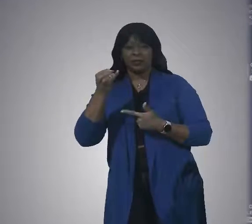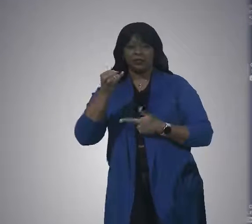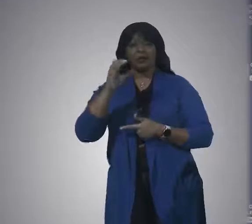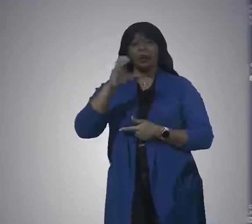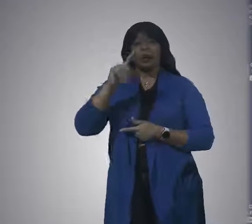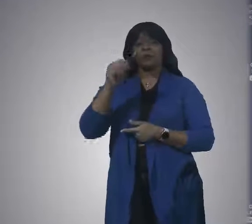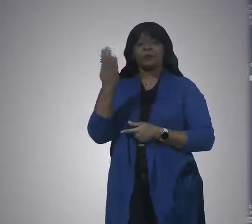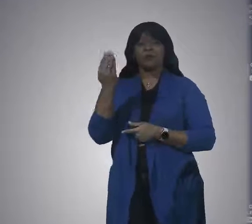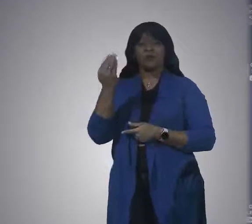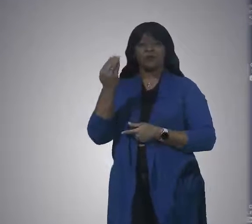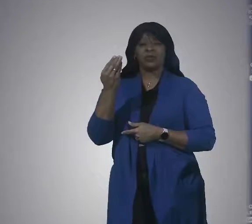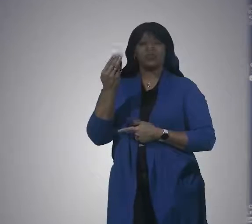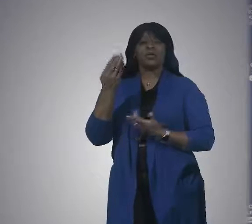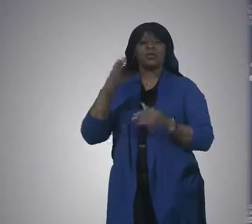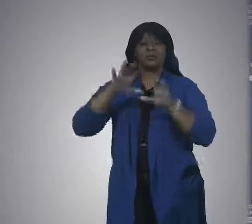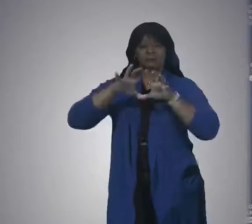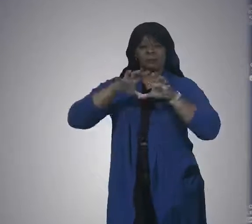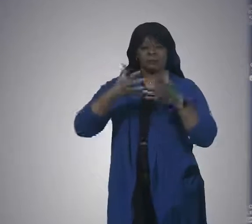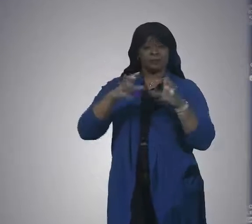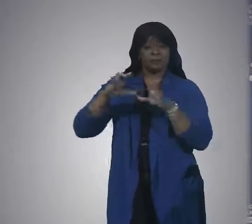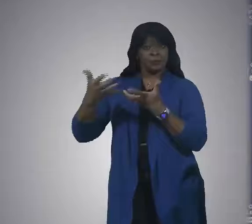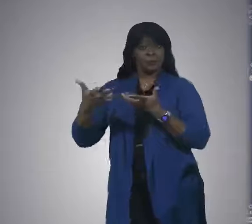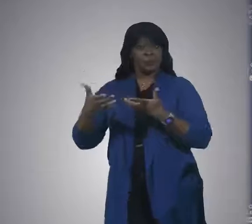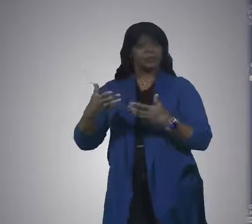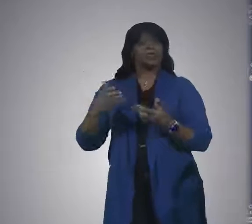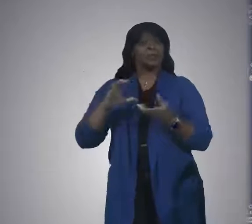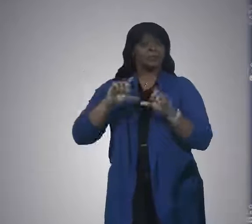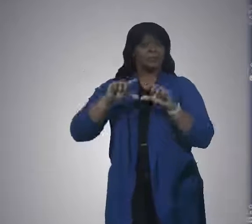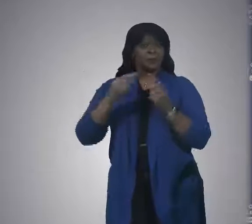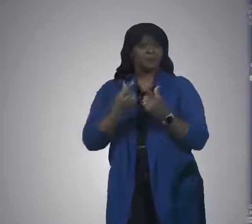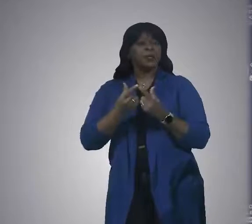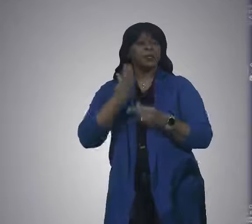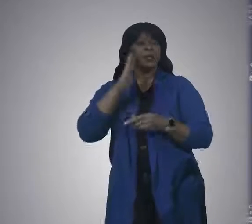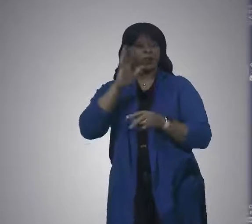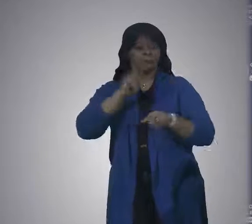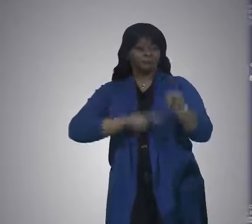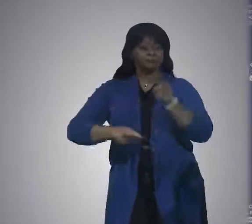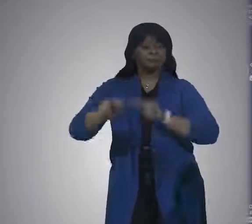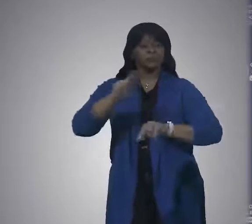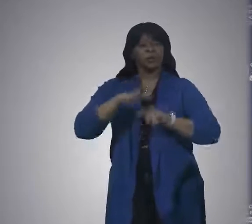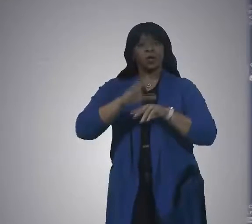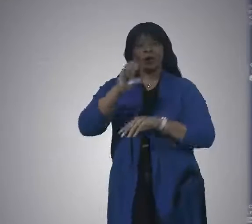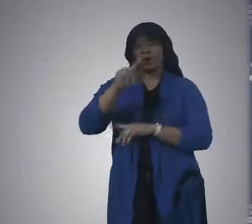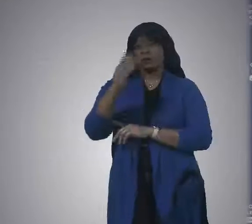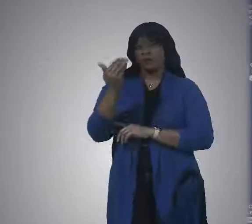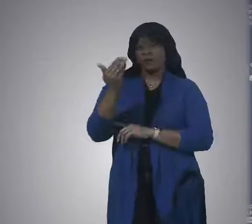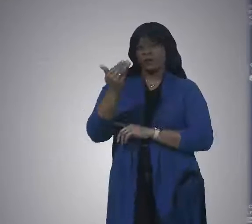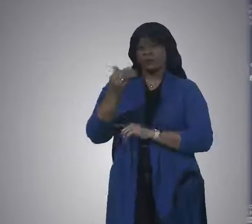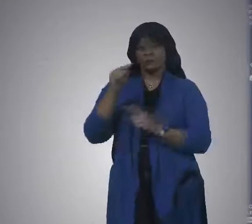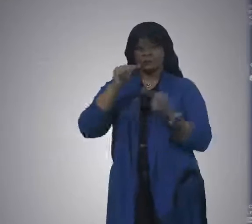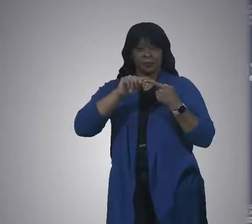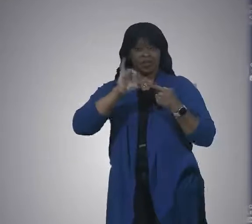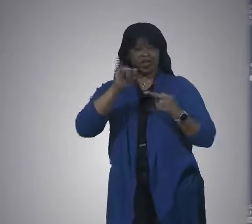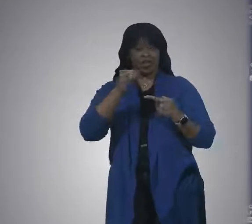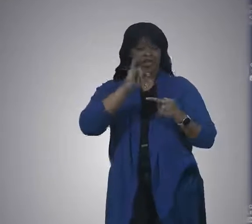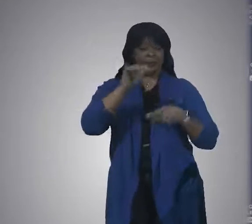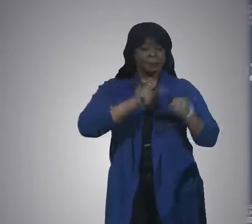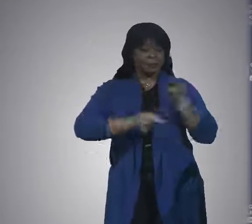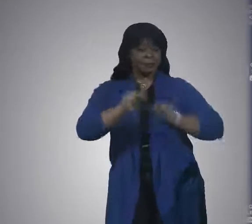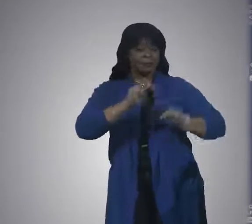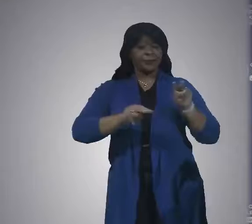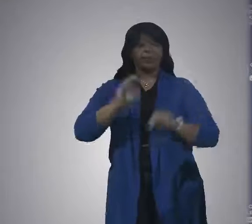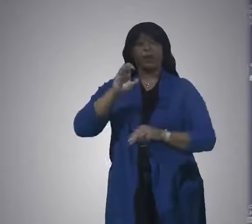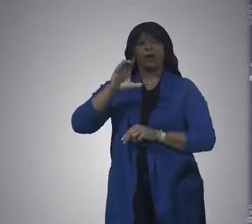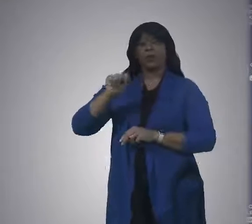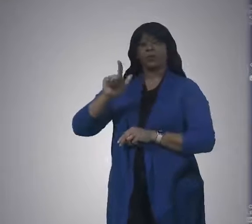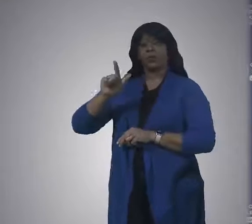14th, they have a subcommittee that will be examining Moderna boosters. On October 15th, they will look at J&J boosters. And then on